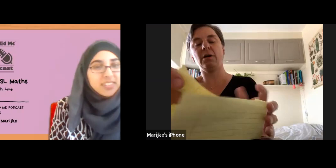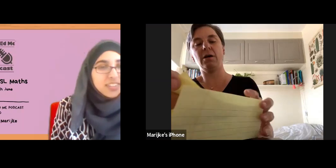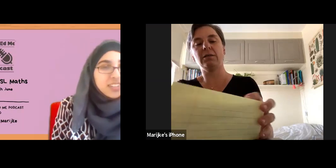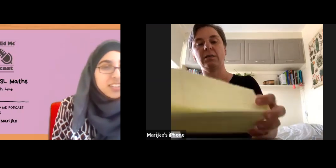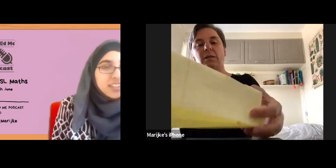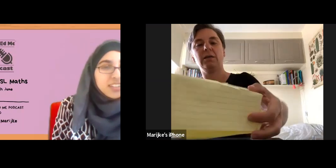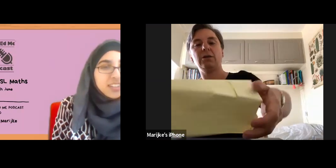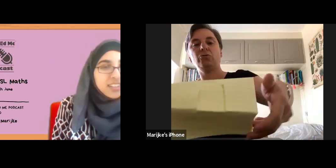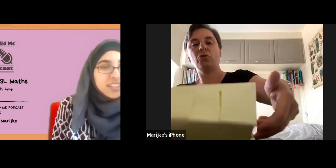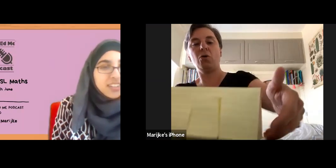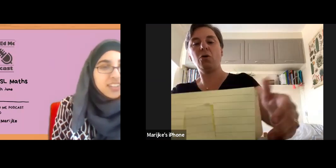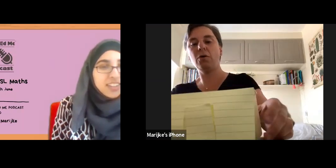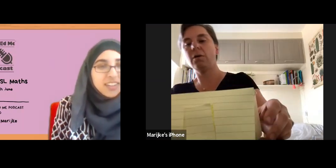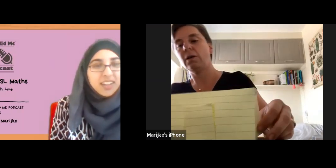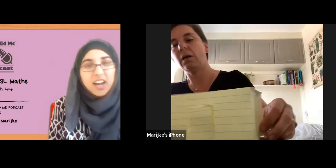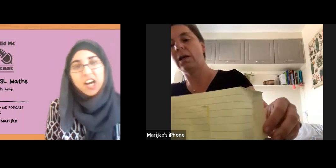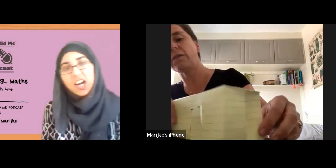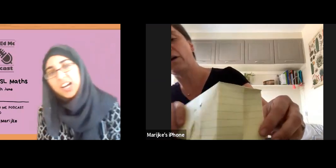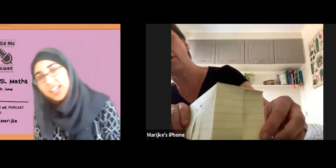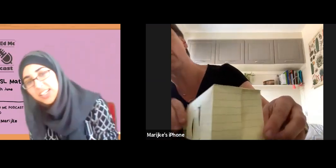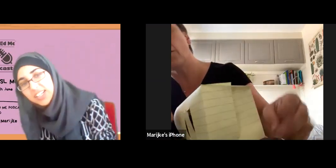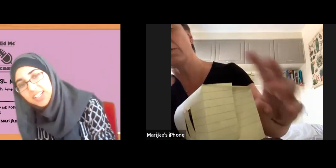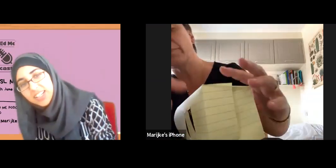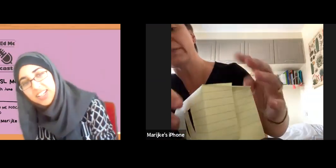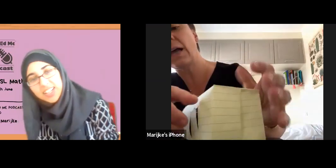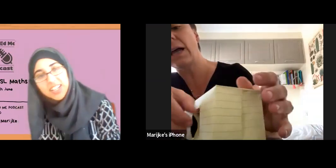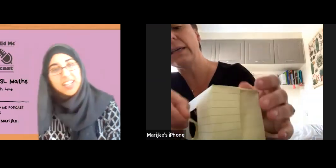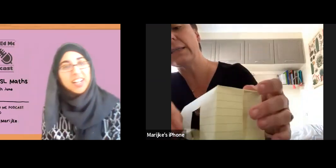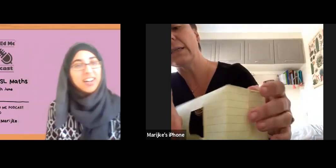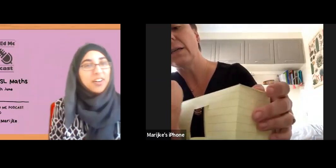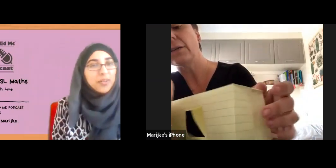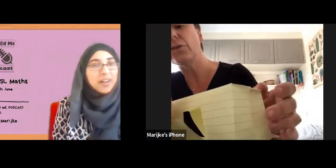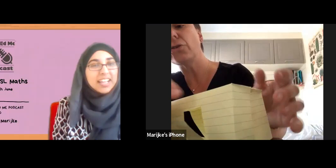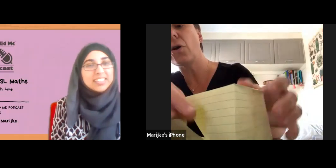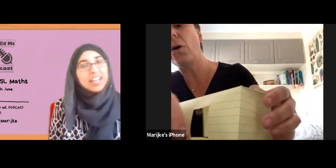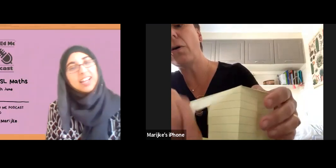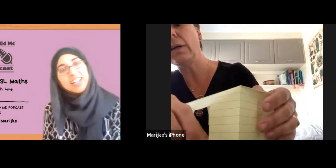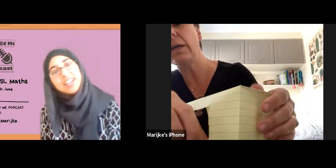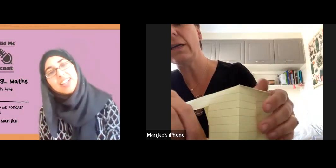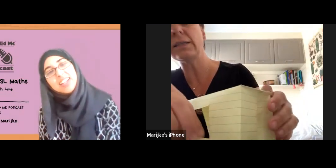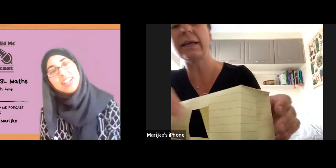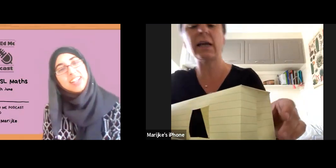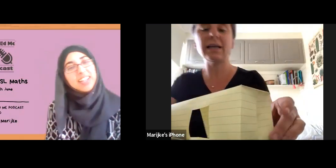got a door. I've got a closed up side. Oh, I like that. It's like a